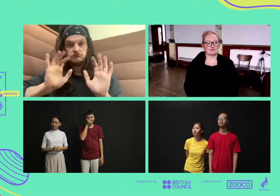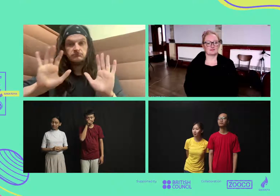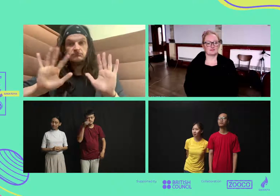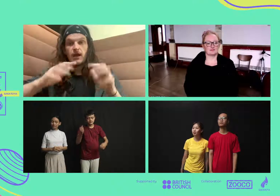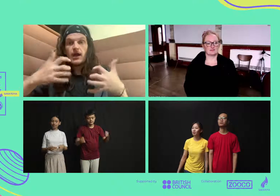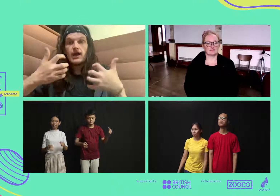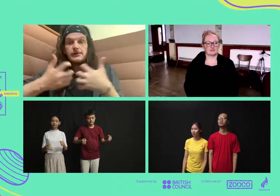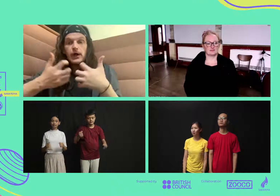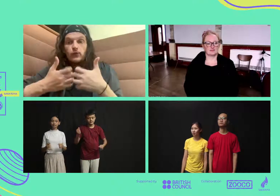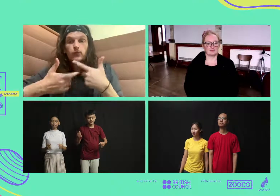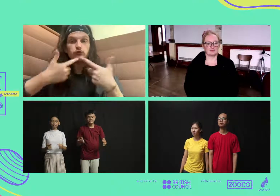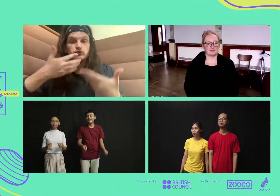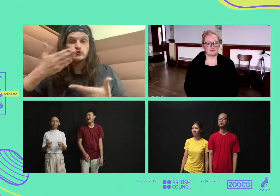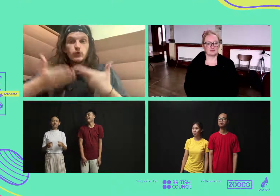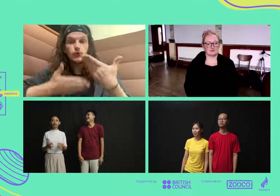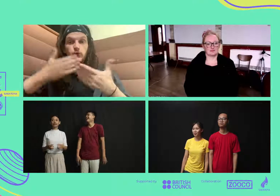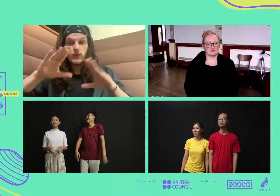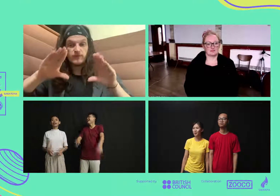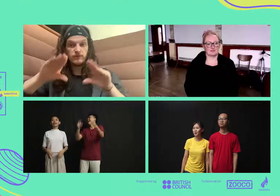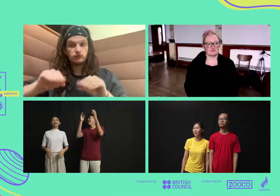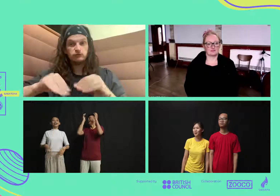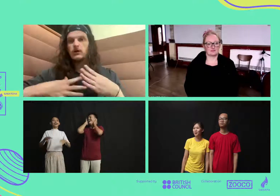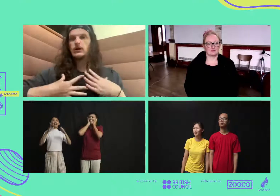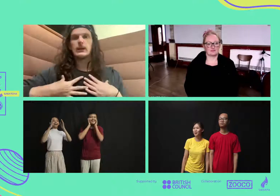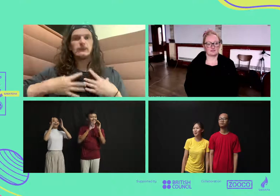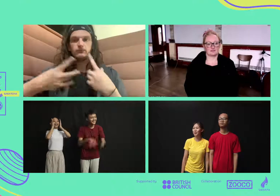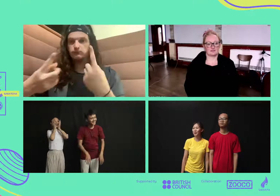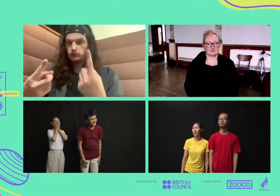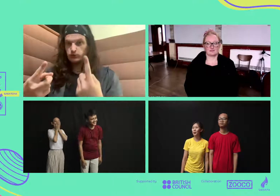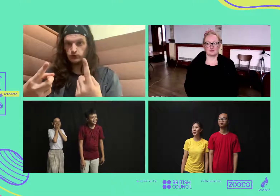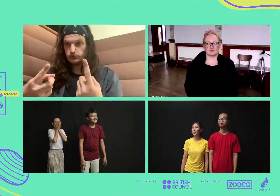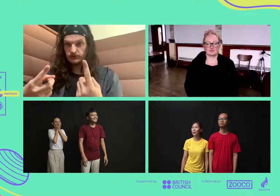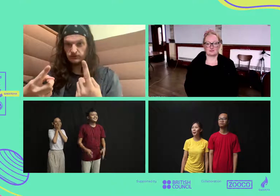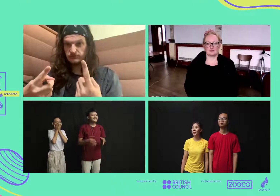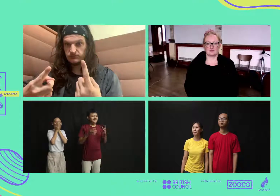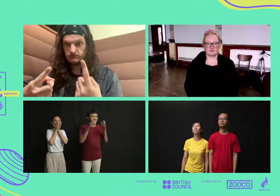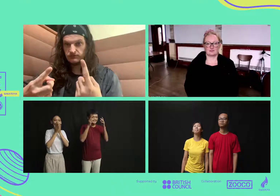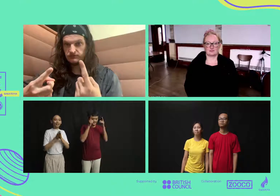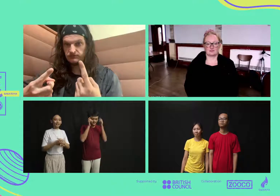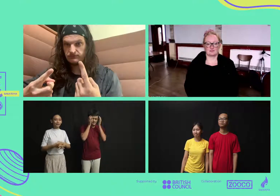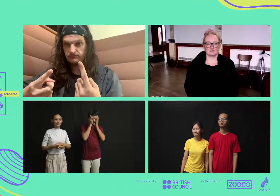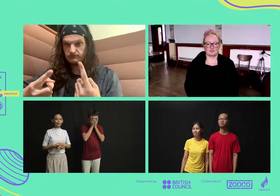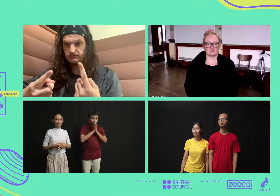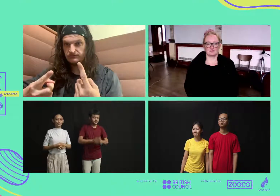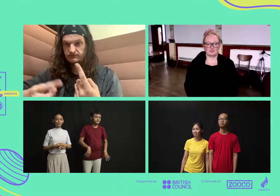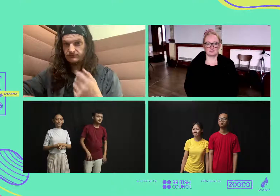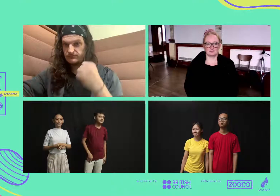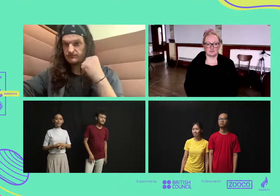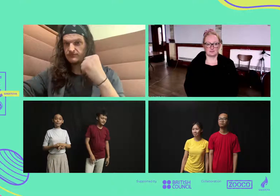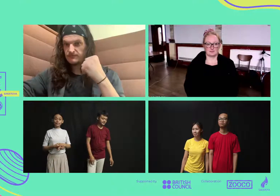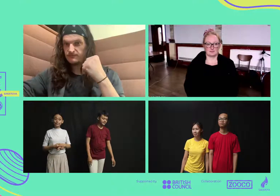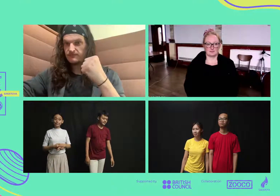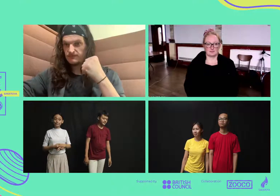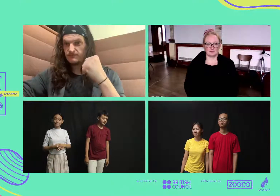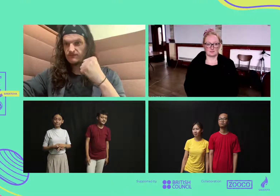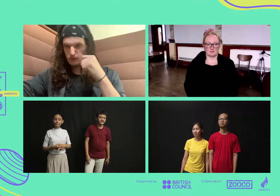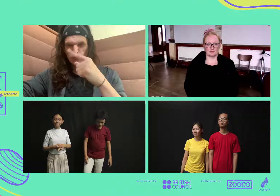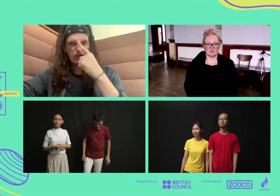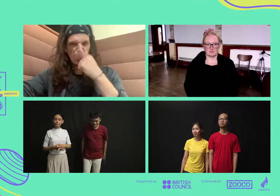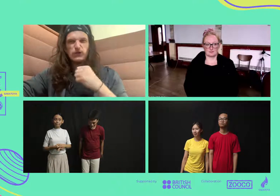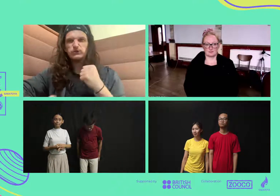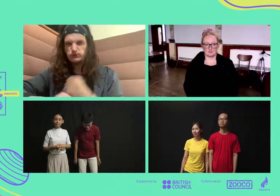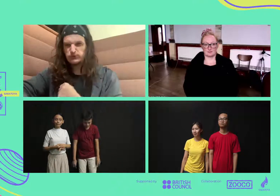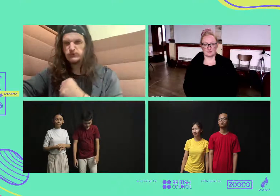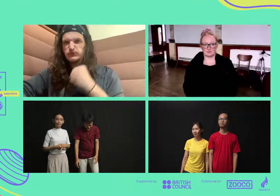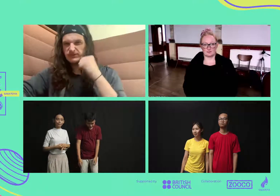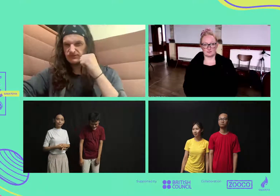bird and the car. And so we're going to create a story, and how the story ends is going to be up to you to